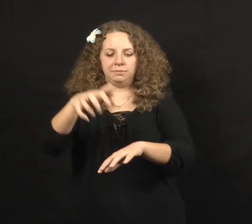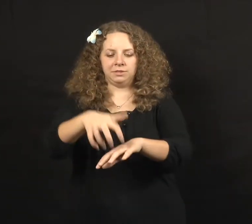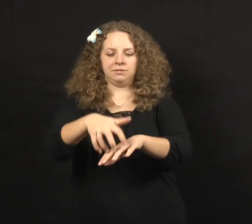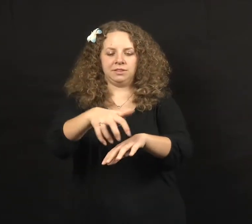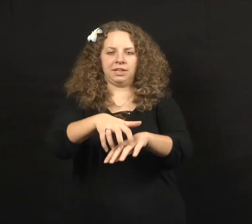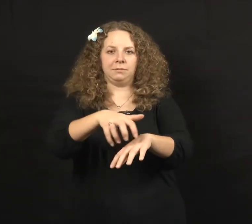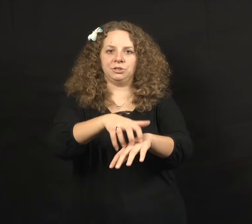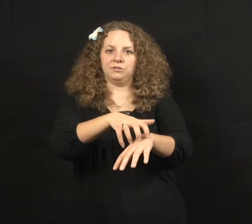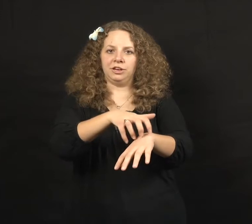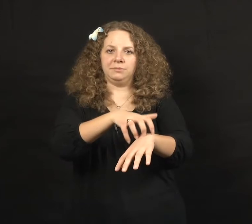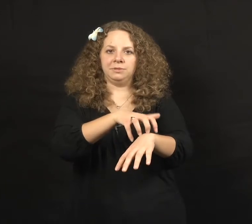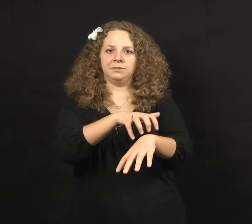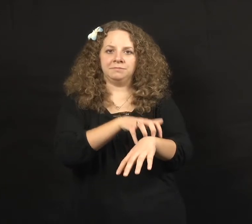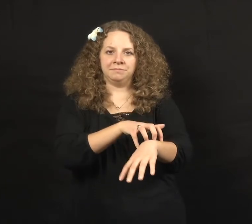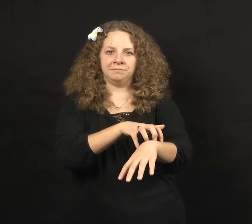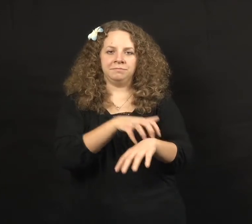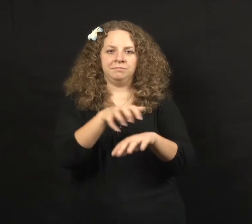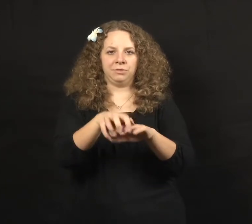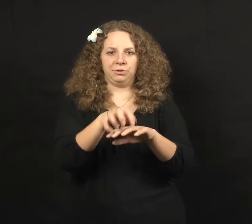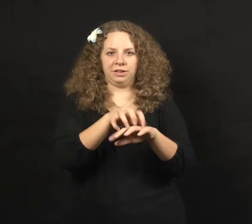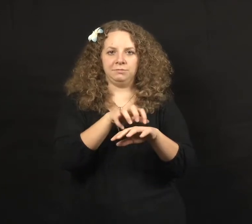Grapes, like a bunch of grapes.